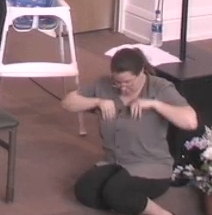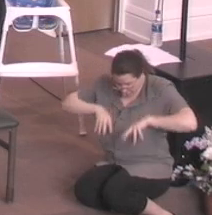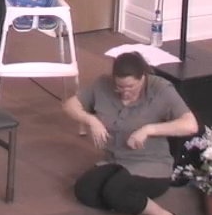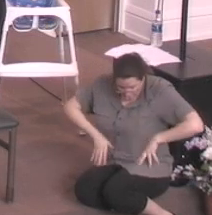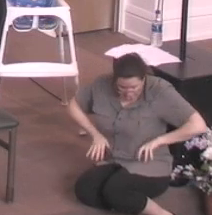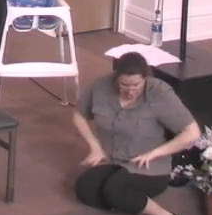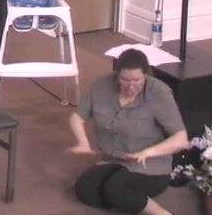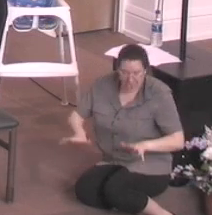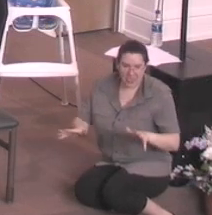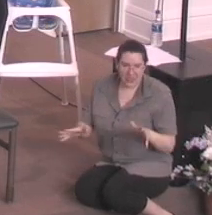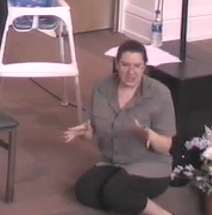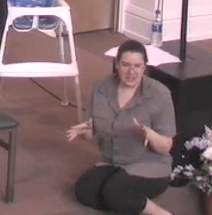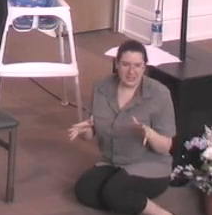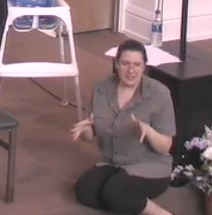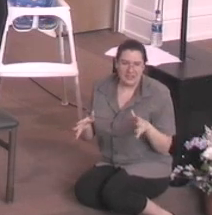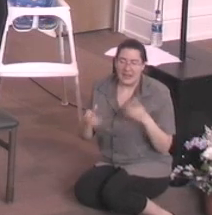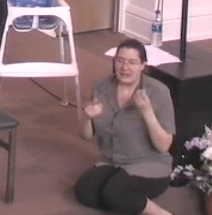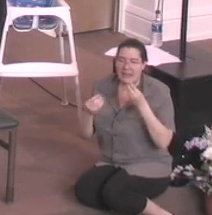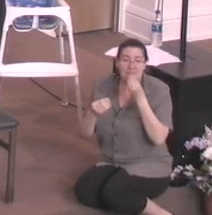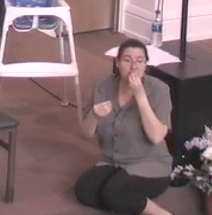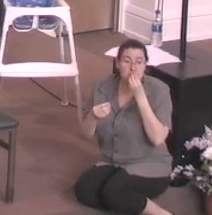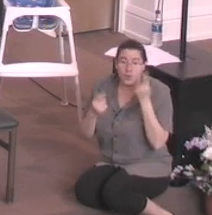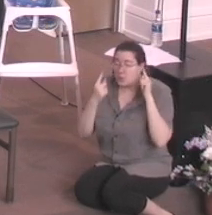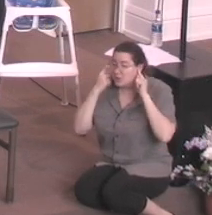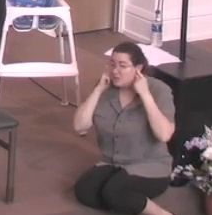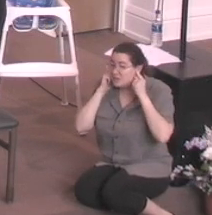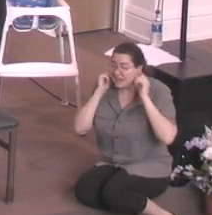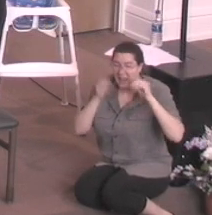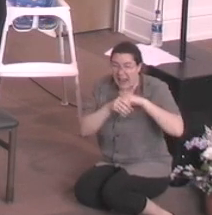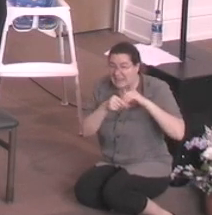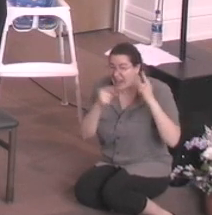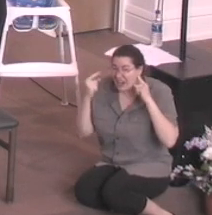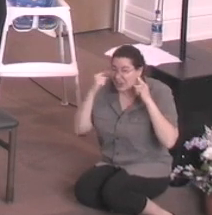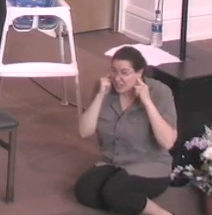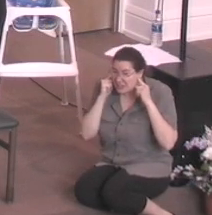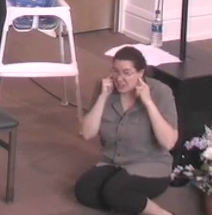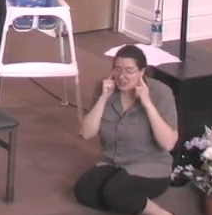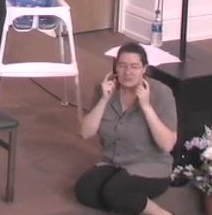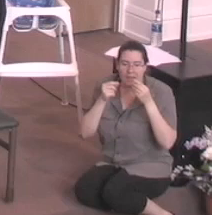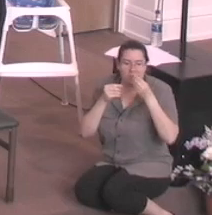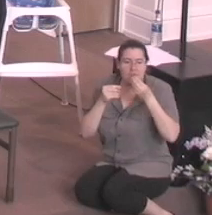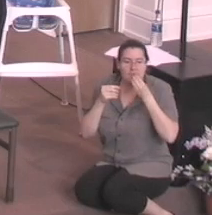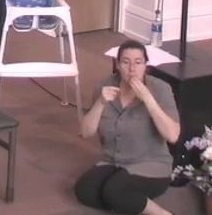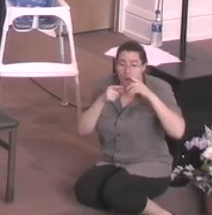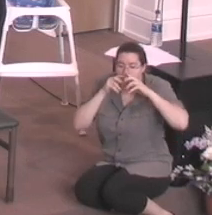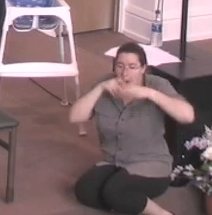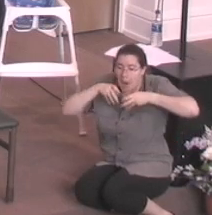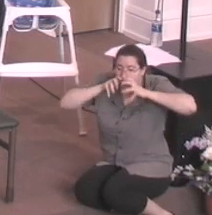clothes. They've got it in their ears, coming out their nose.